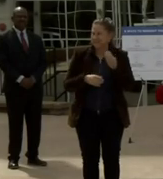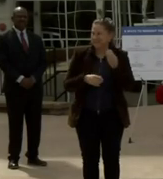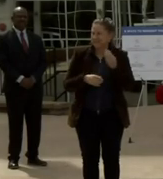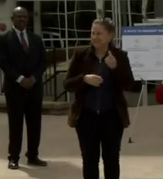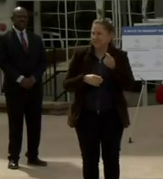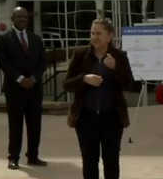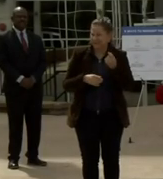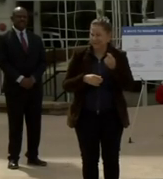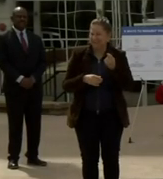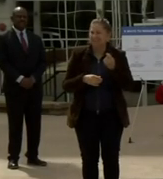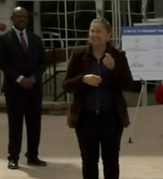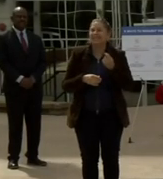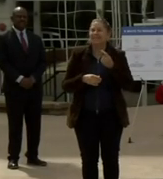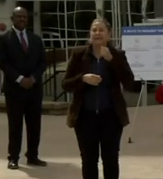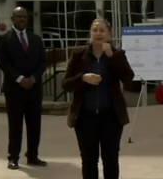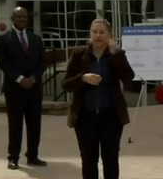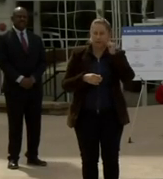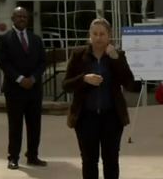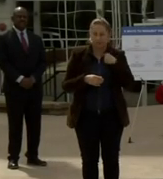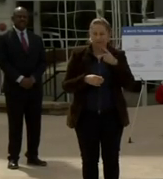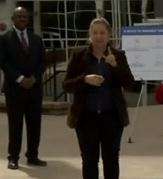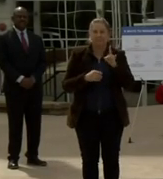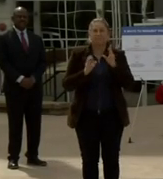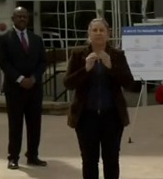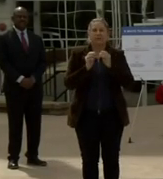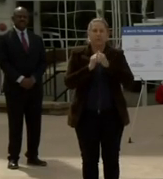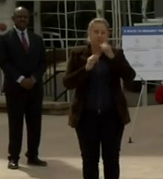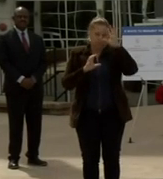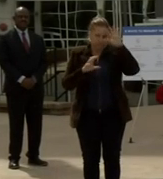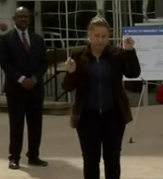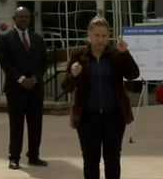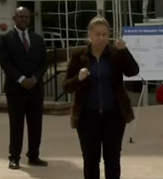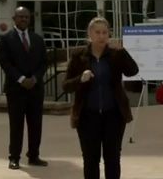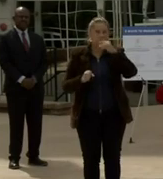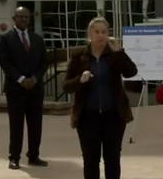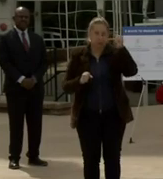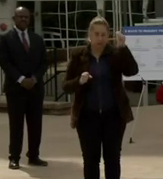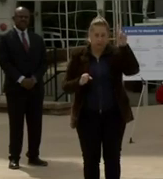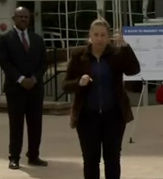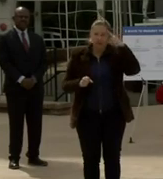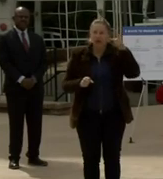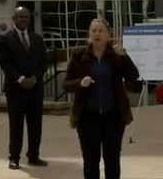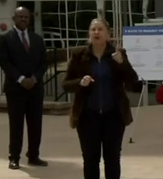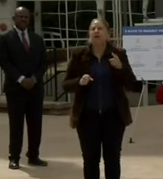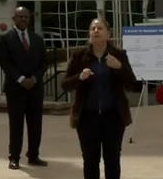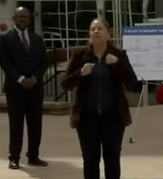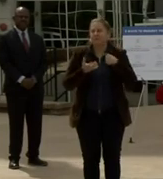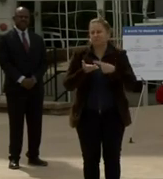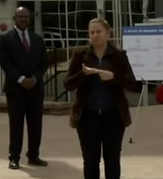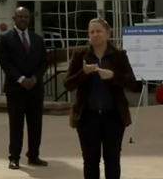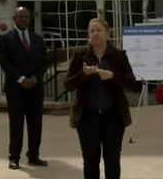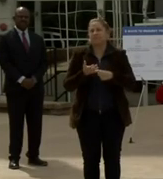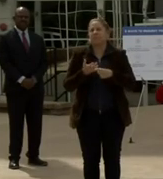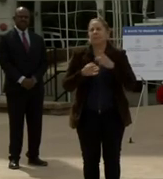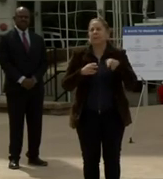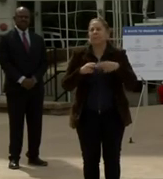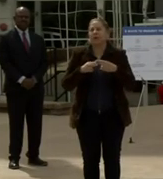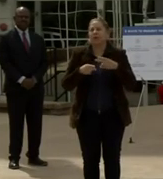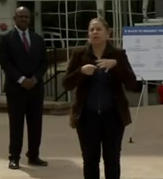the president yesterday with other governors. And we're obviously talking about regional response.